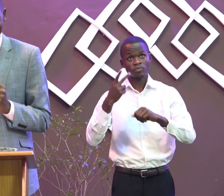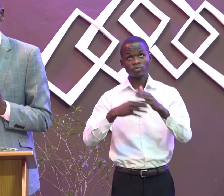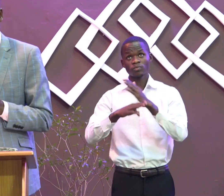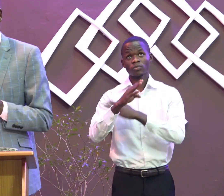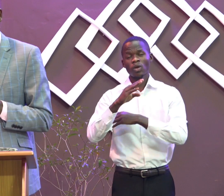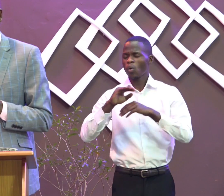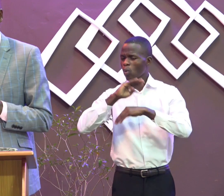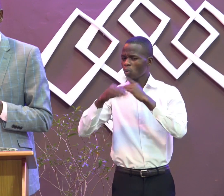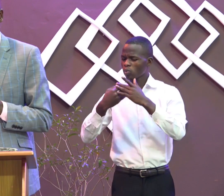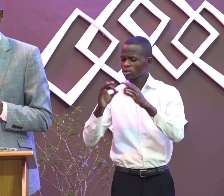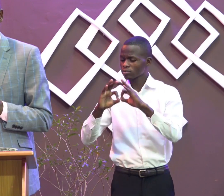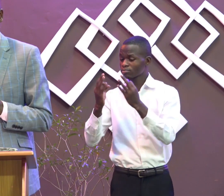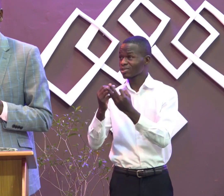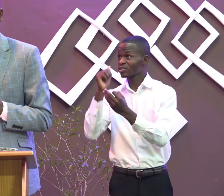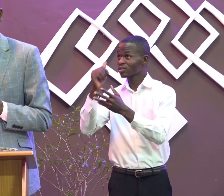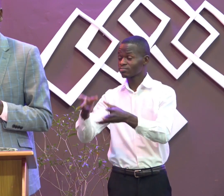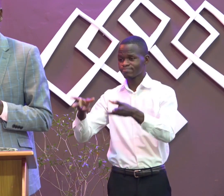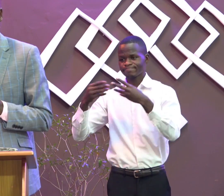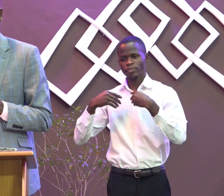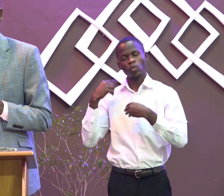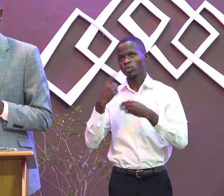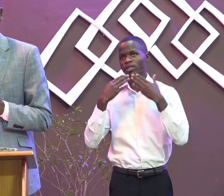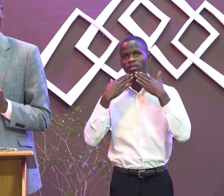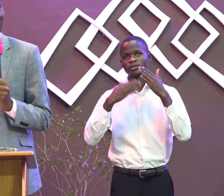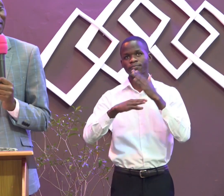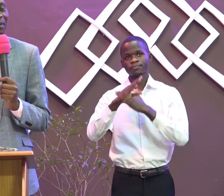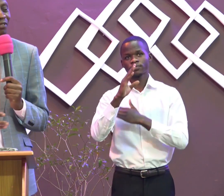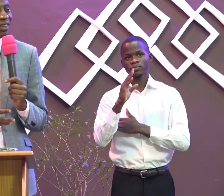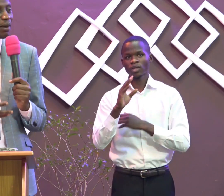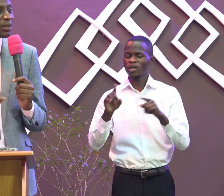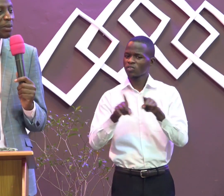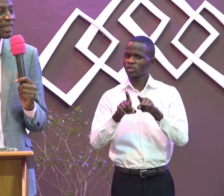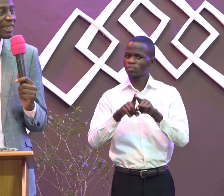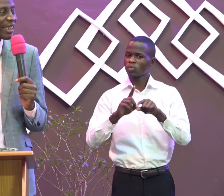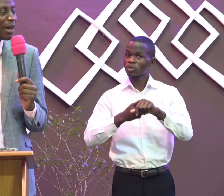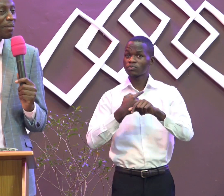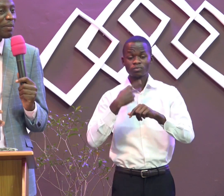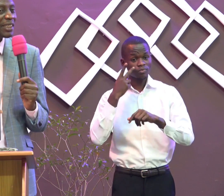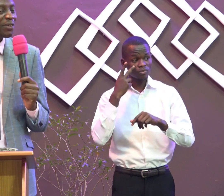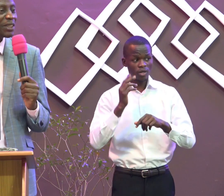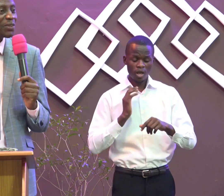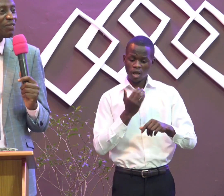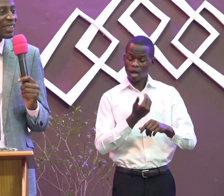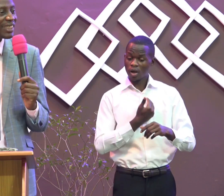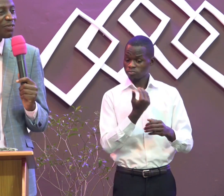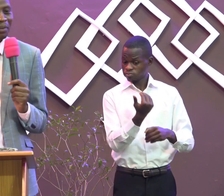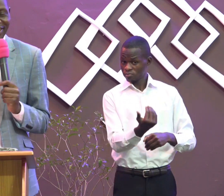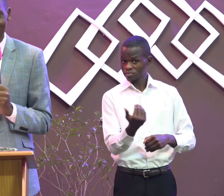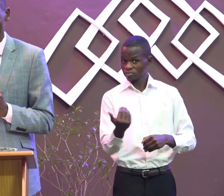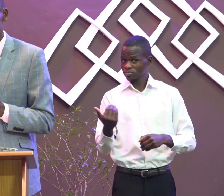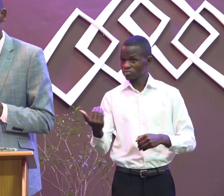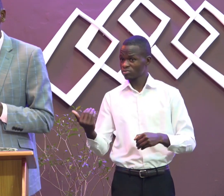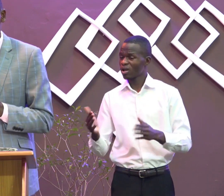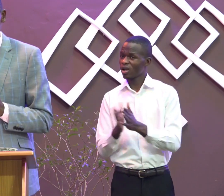When we look at the families God has given us, we really thank him. abamba mazeko nezi university,